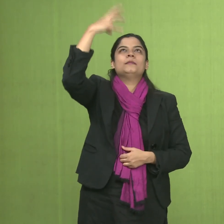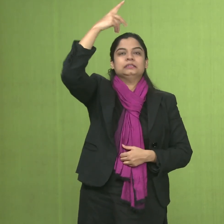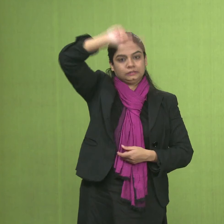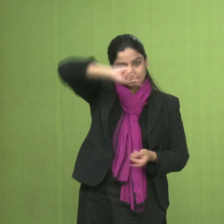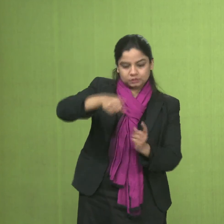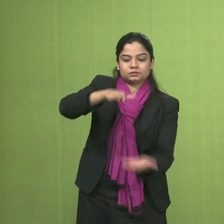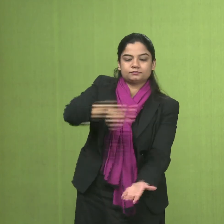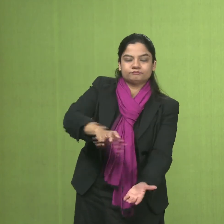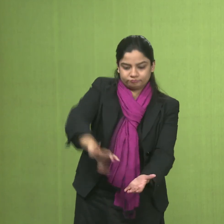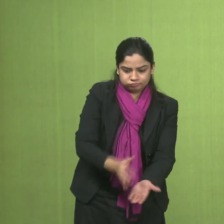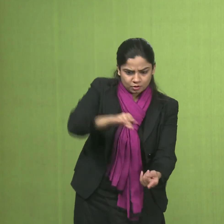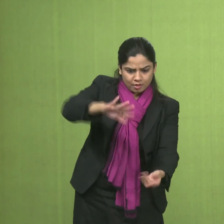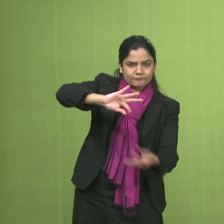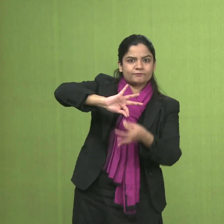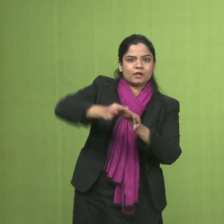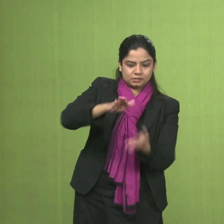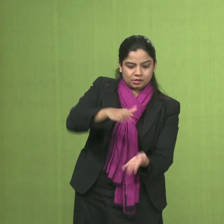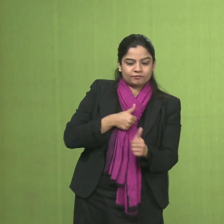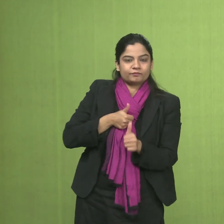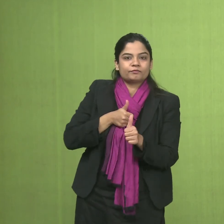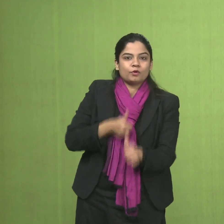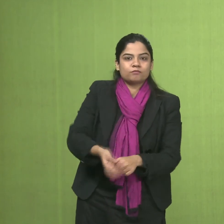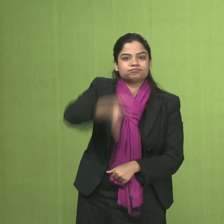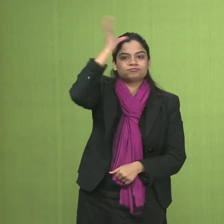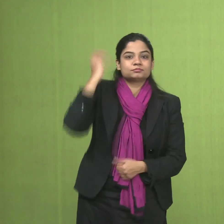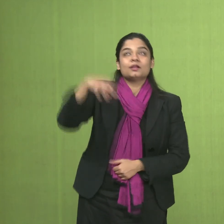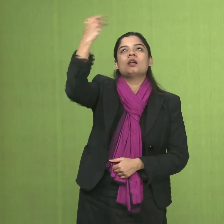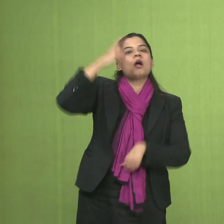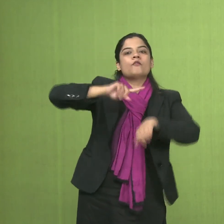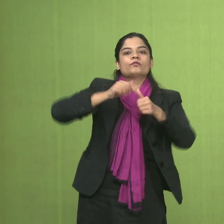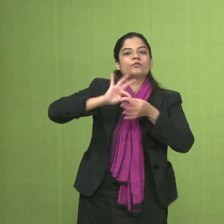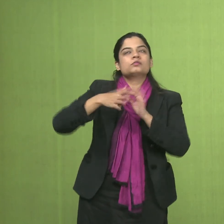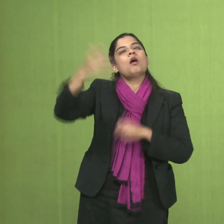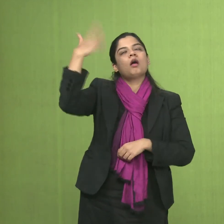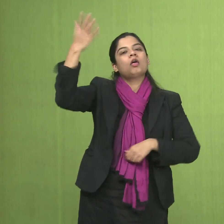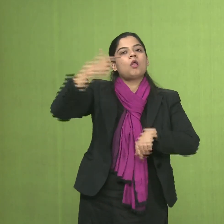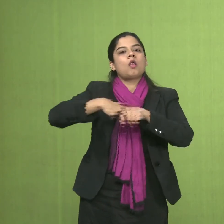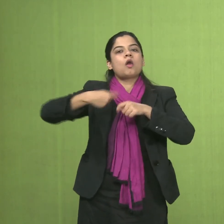shower. Instead, go for the traditional method of bucket and mug, so that the water is not wasted.